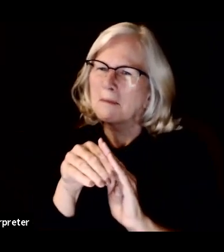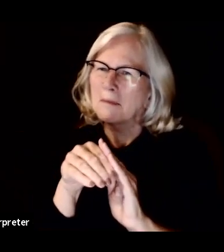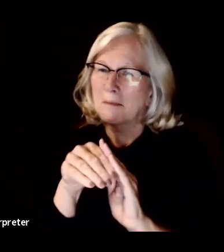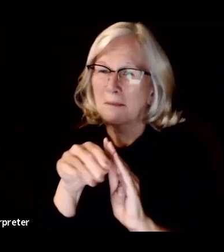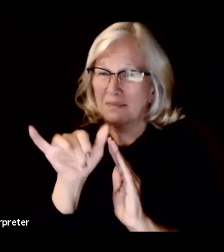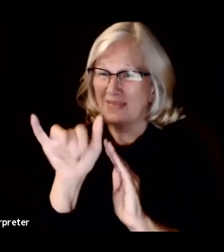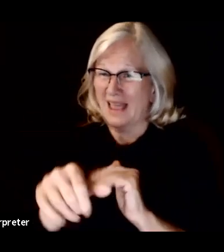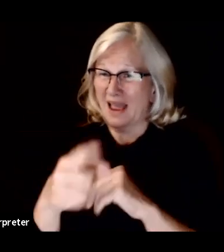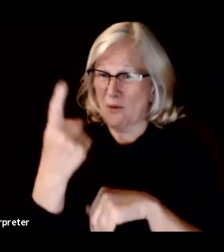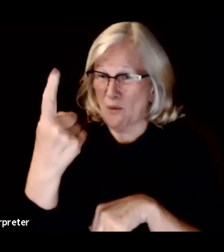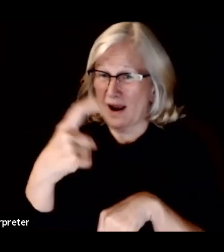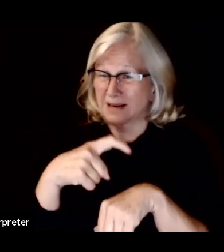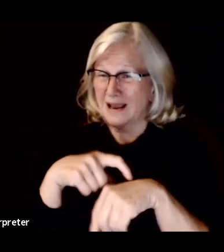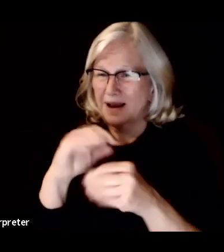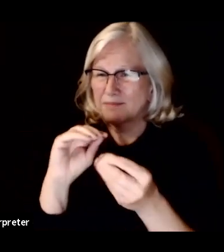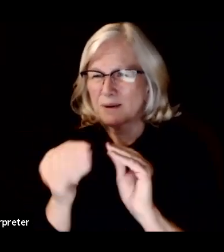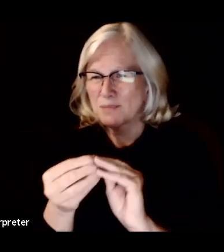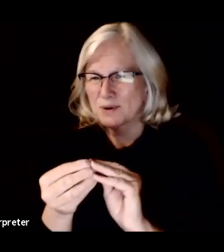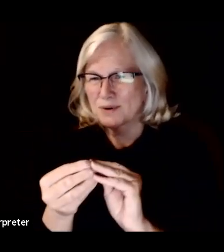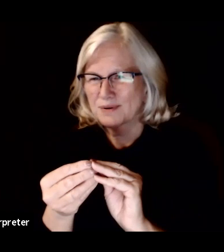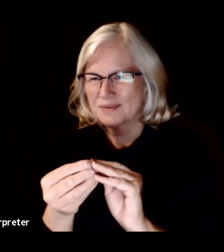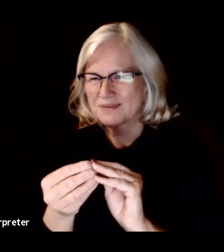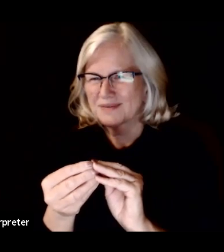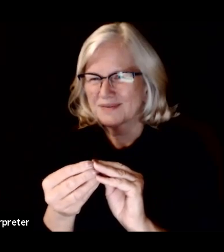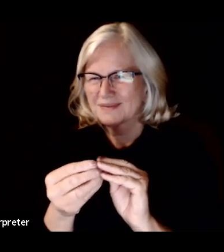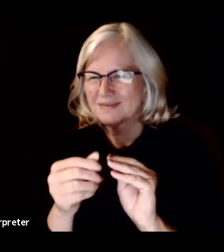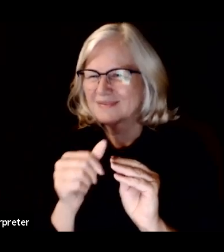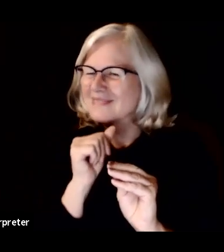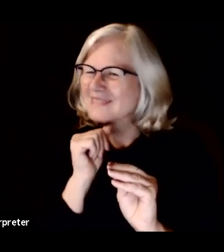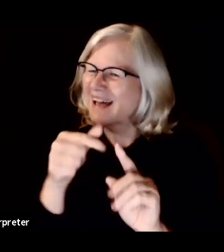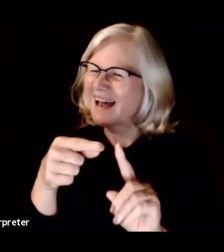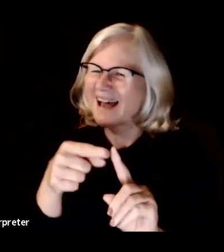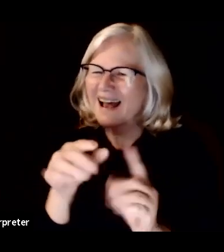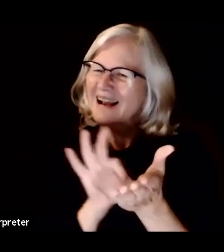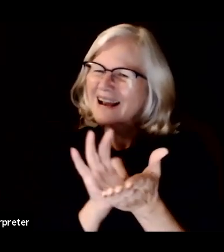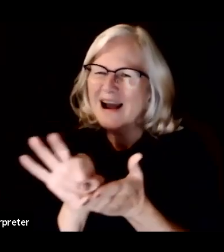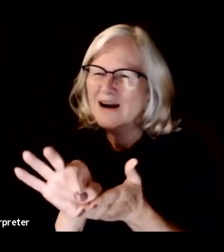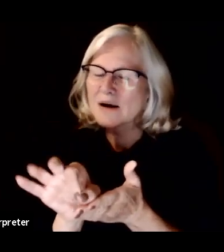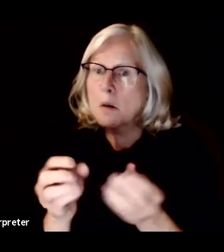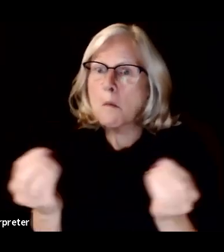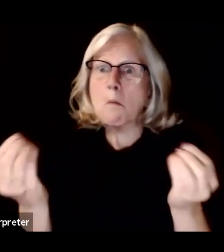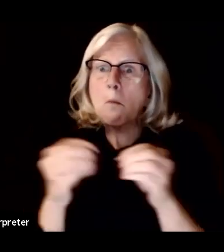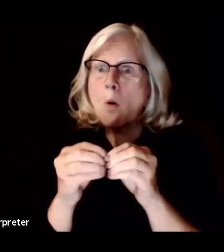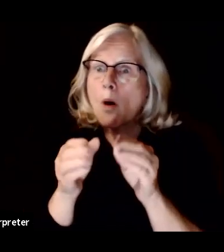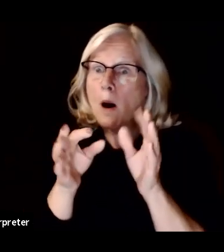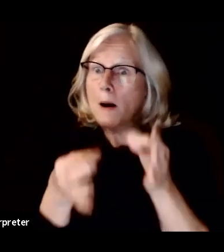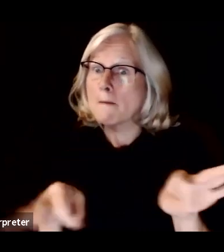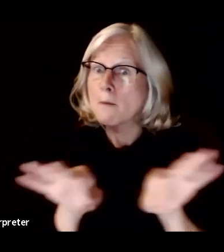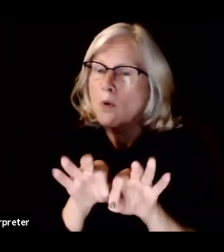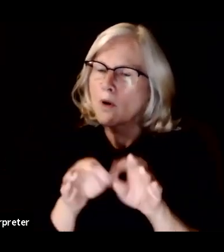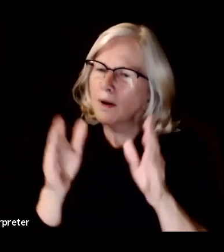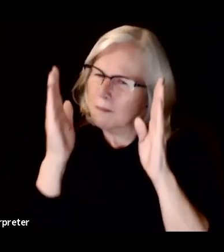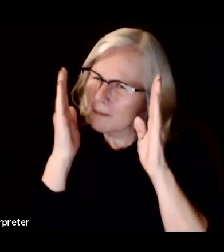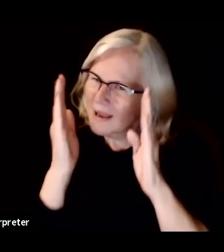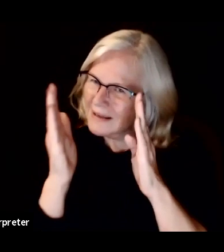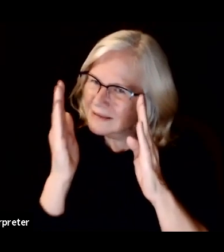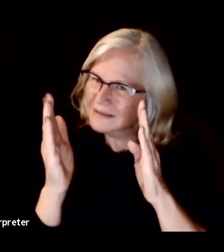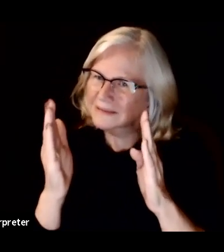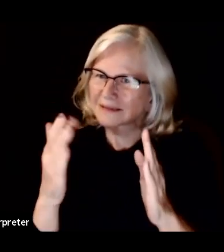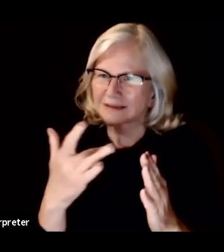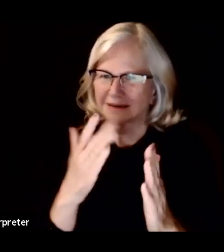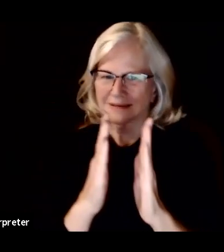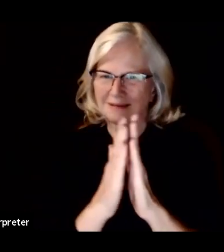point. So in other words, are the cases trending up or down in our area? It's also to keep in mind that the most recent data point will